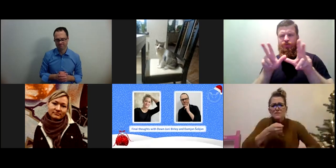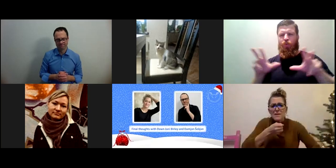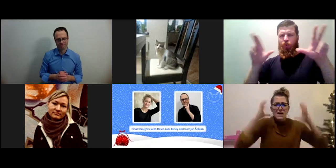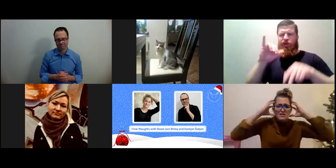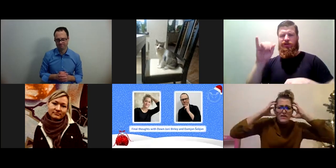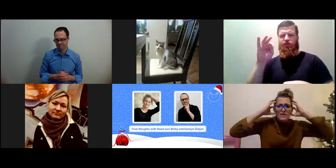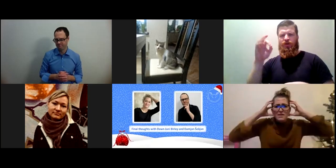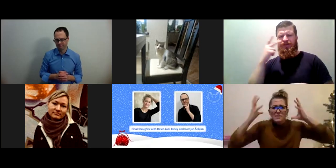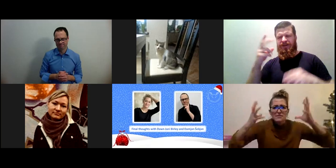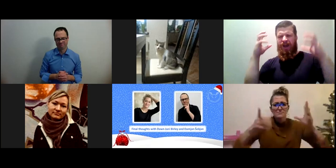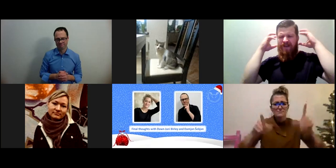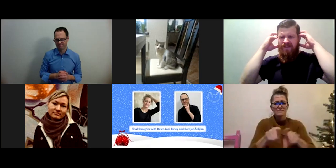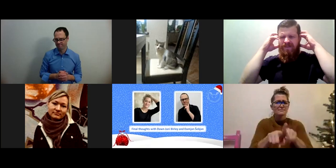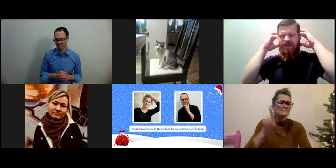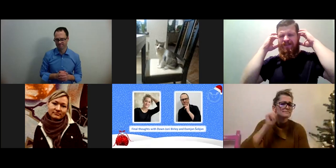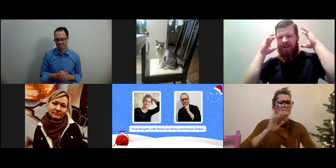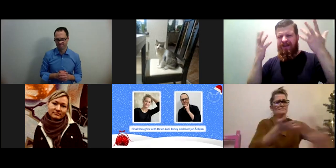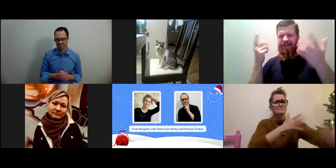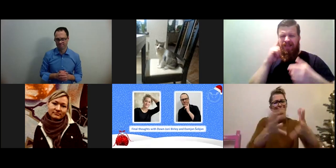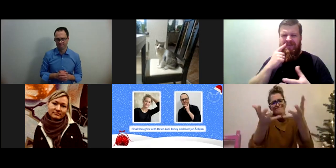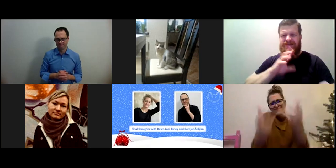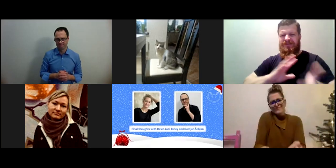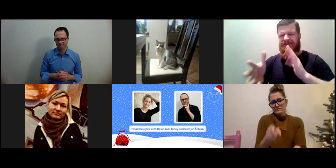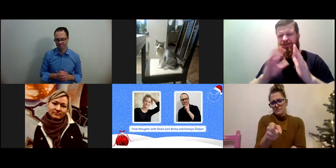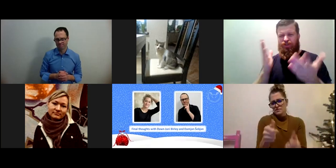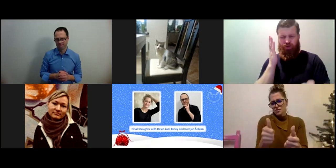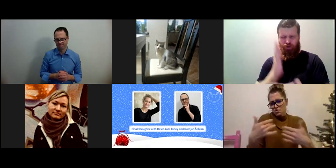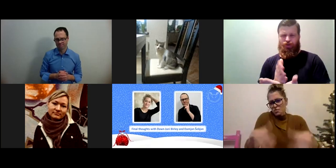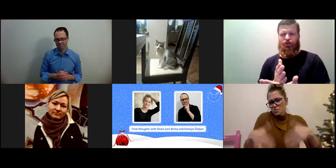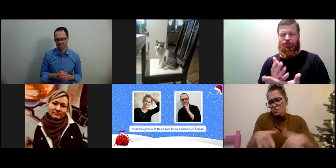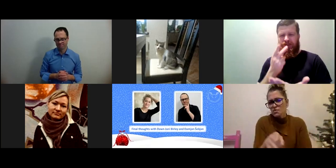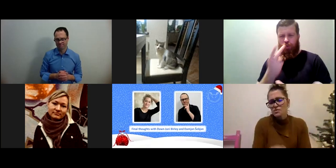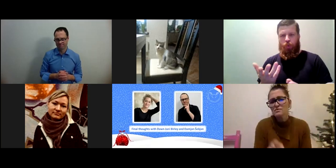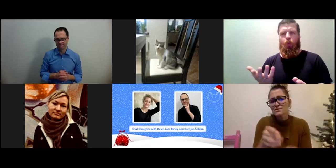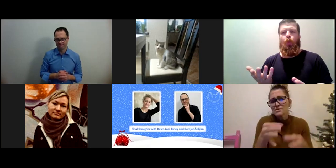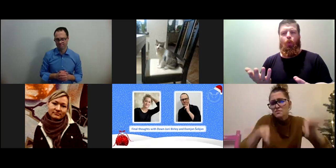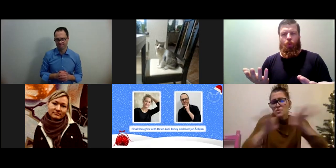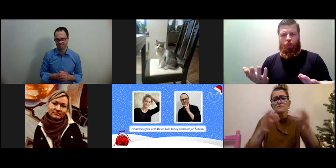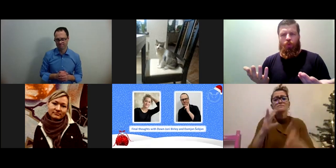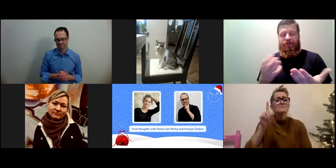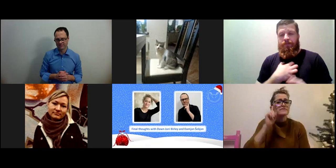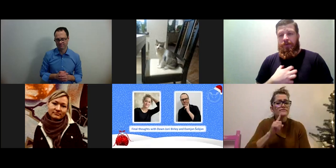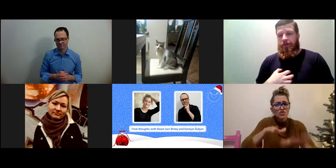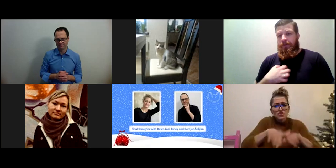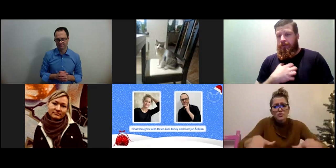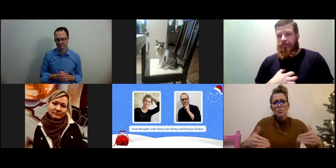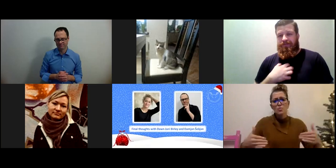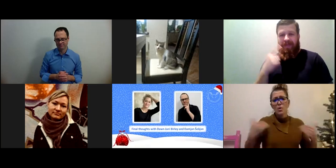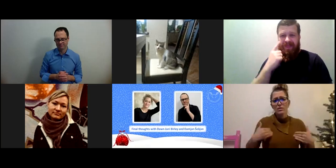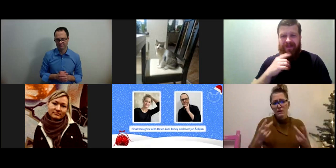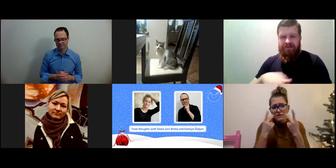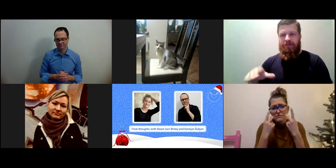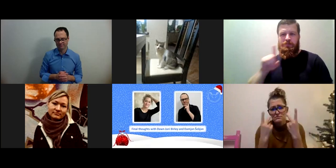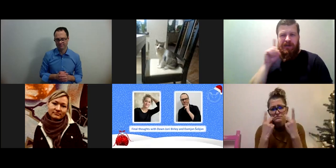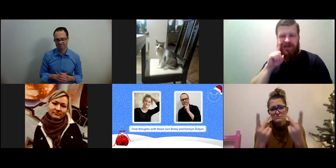and governments can see that we can also have a deaf-led interpreting unit